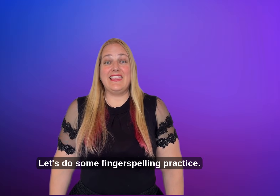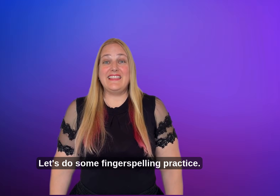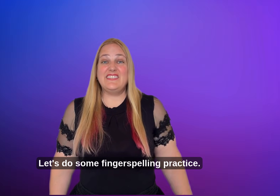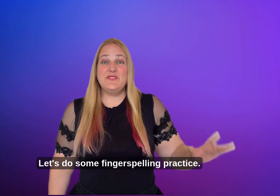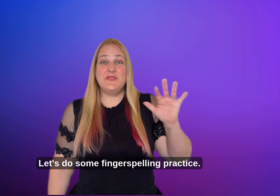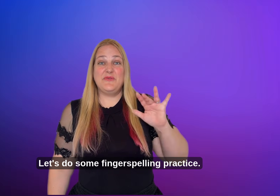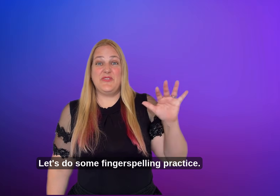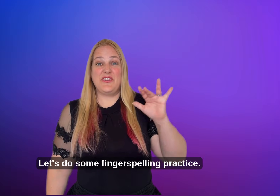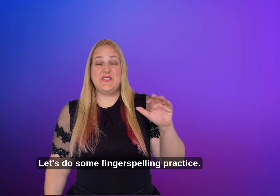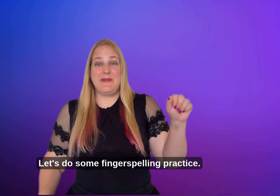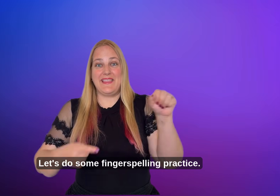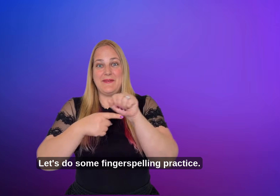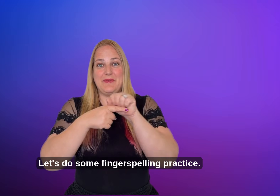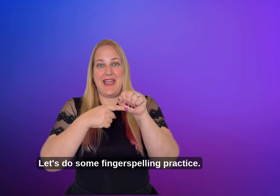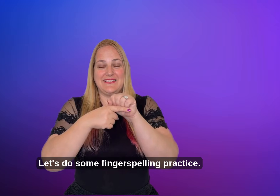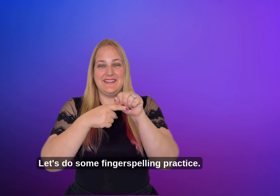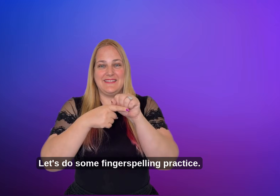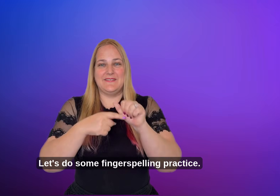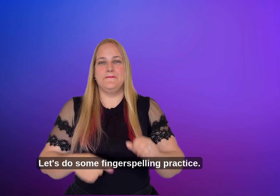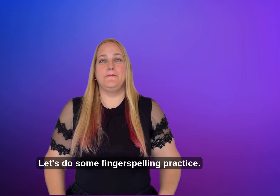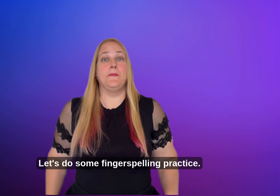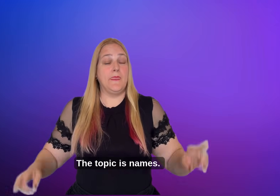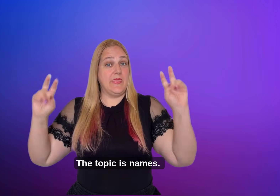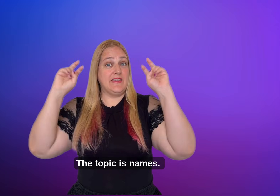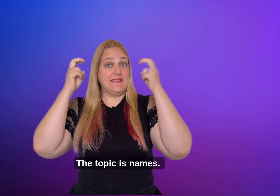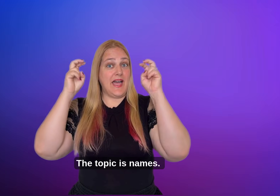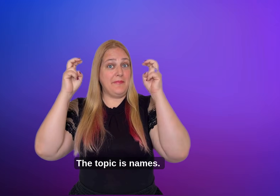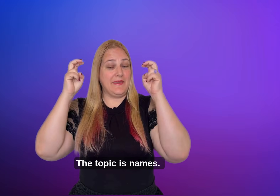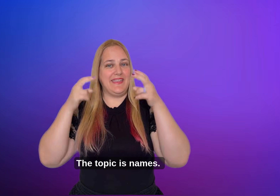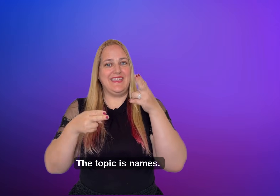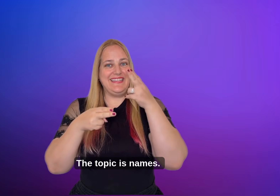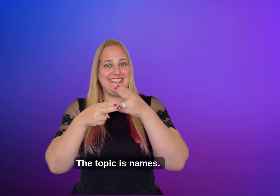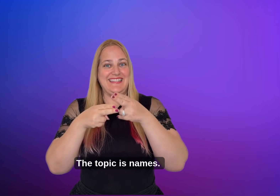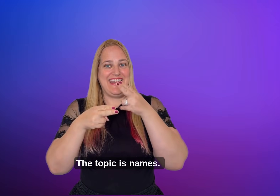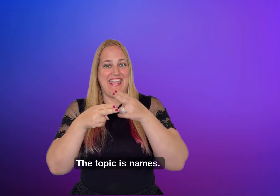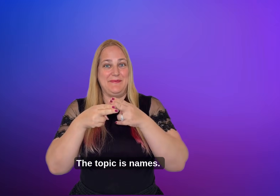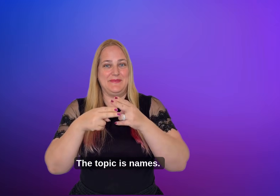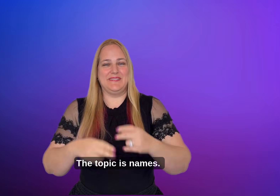Let's do some fingerspelling practice. The topic is names.